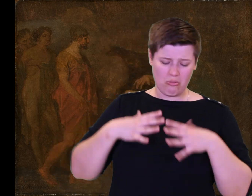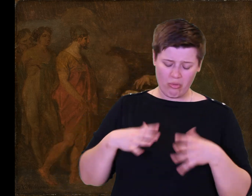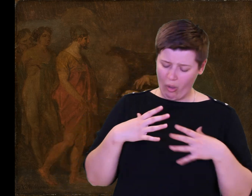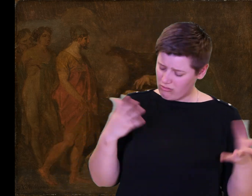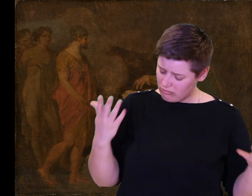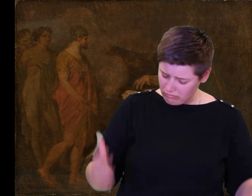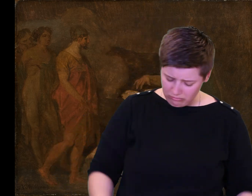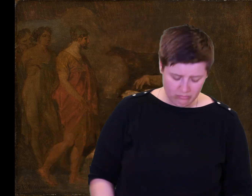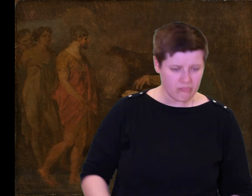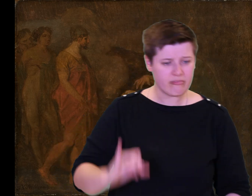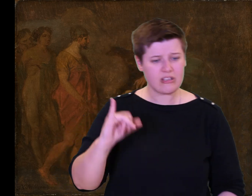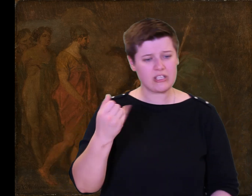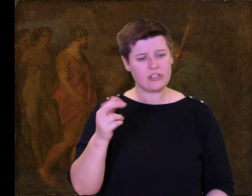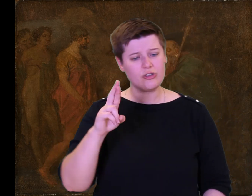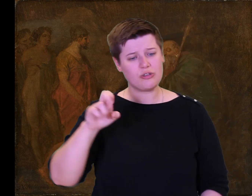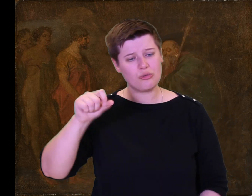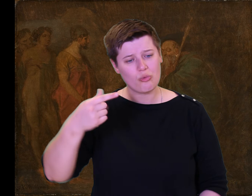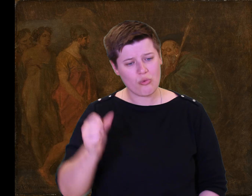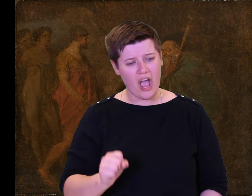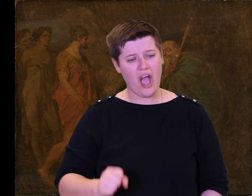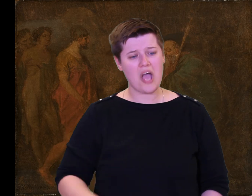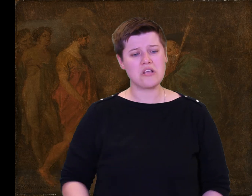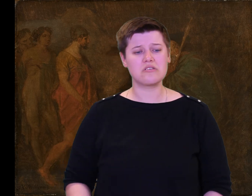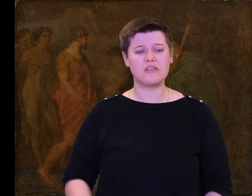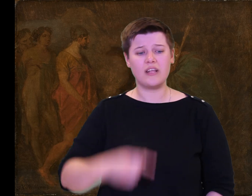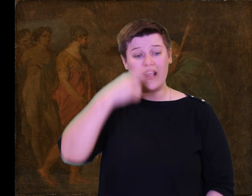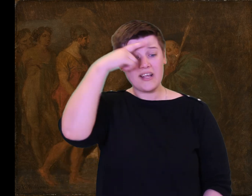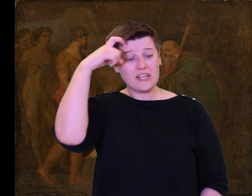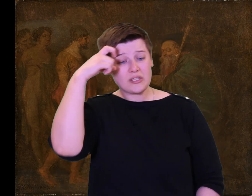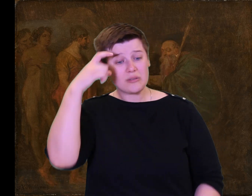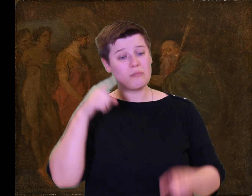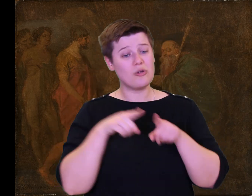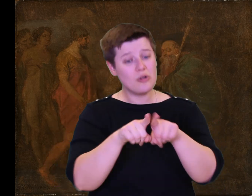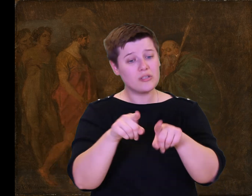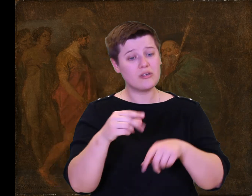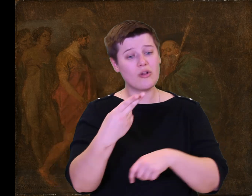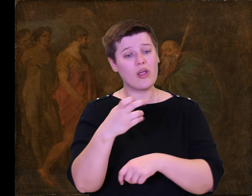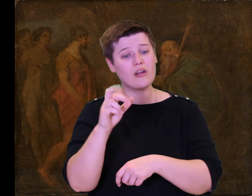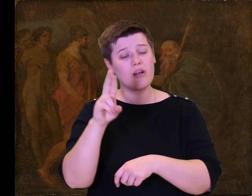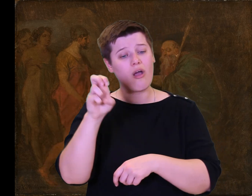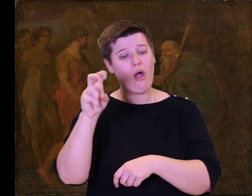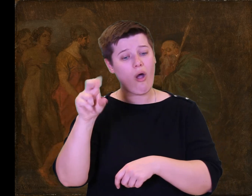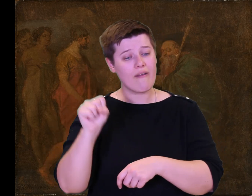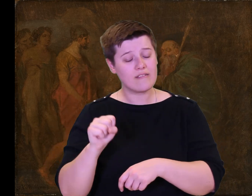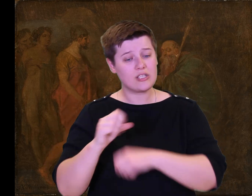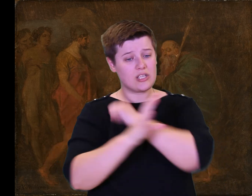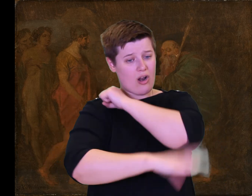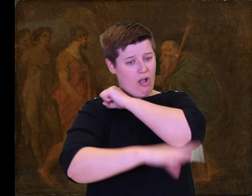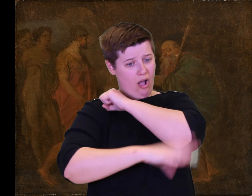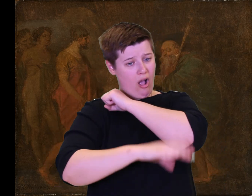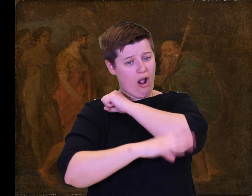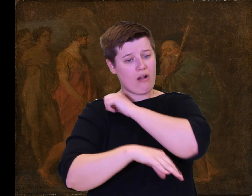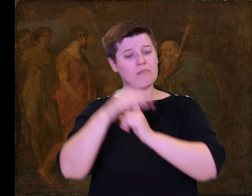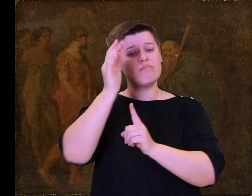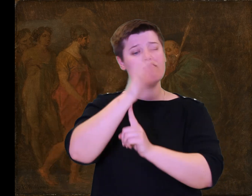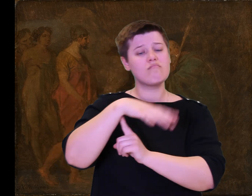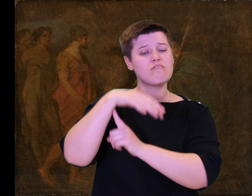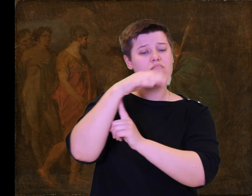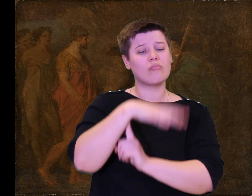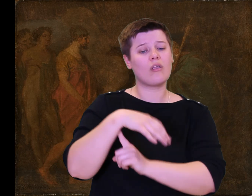town. He does not sleep on a true bed. In winter he sleeps inside by the fire, just